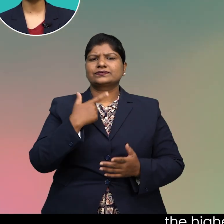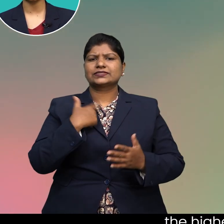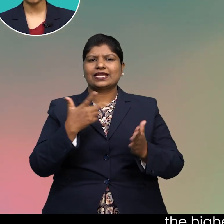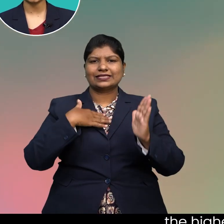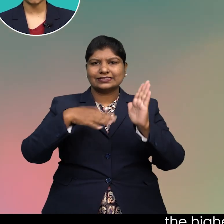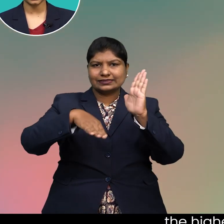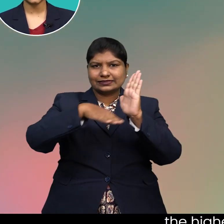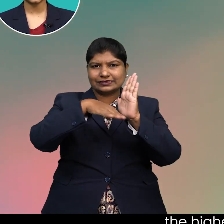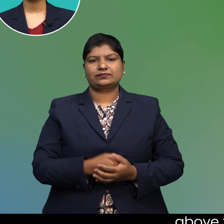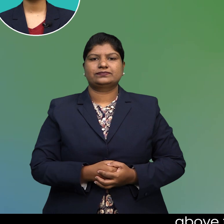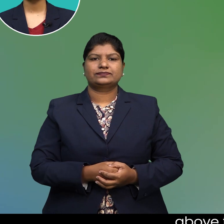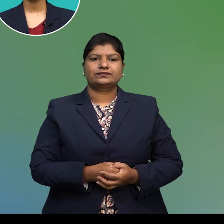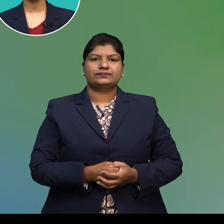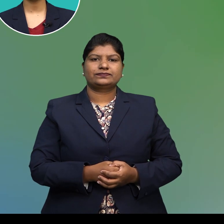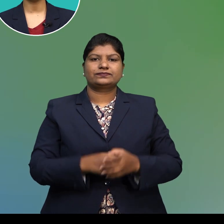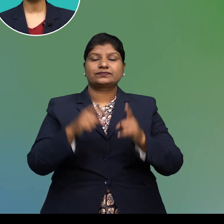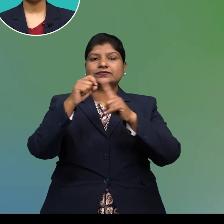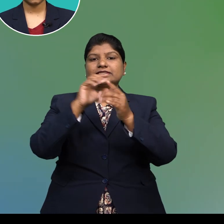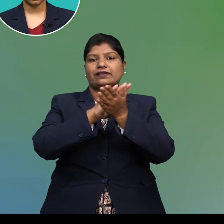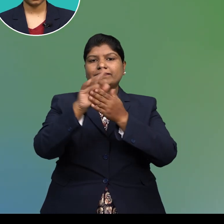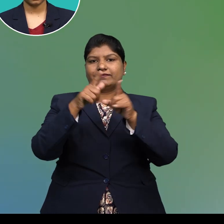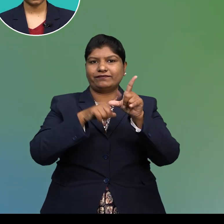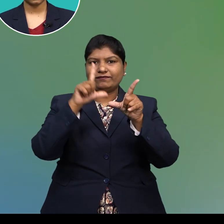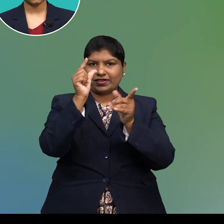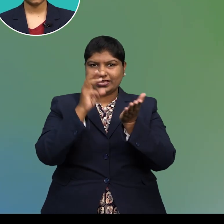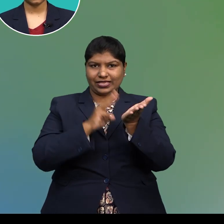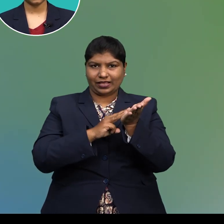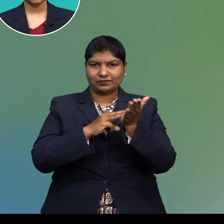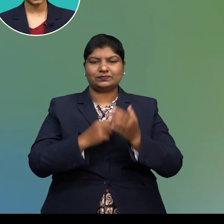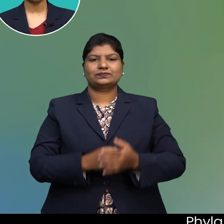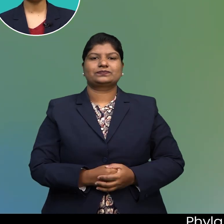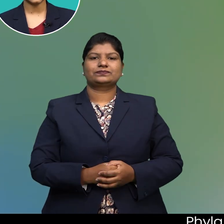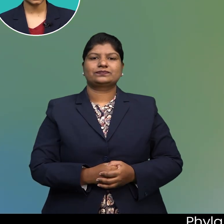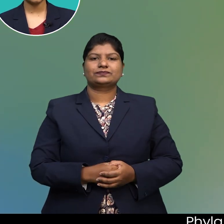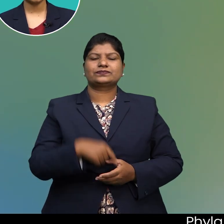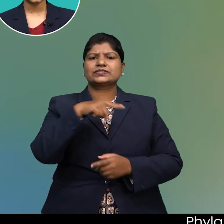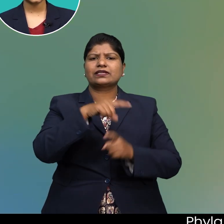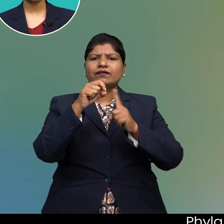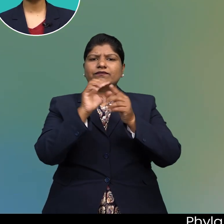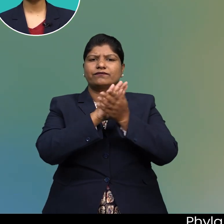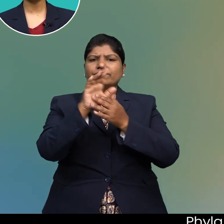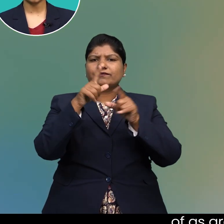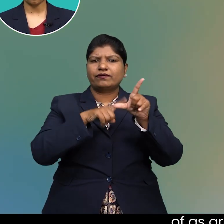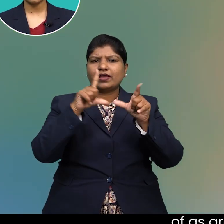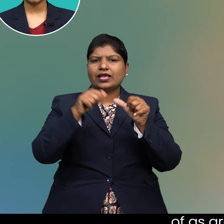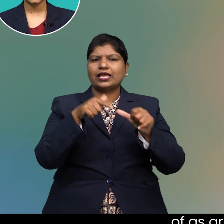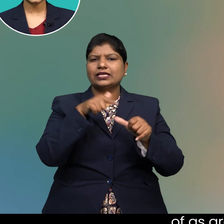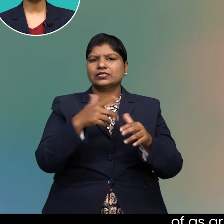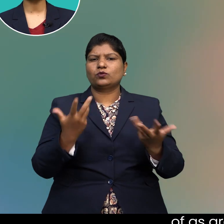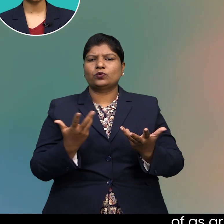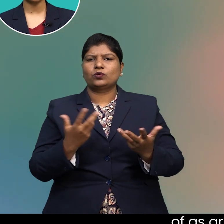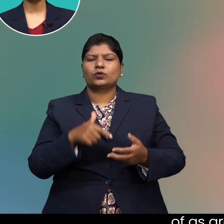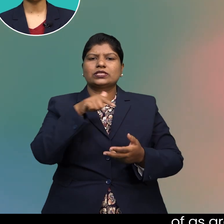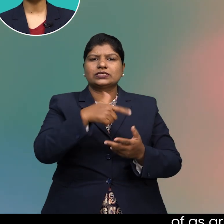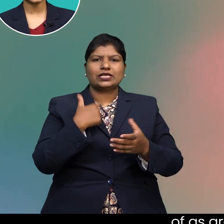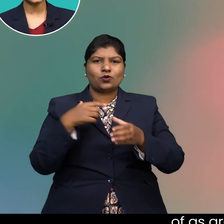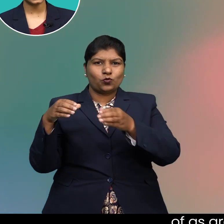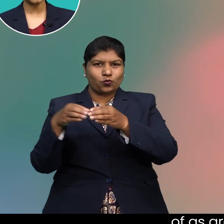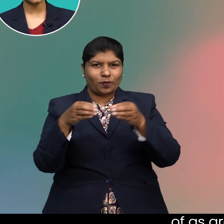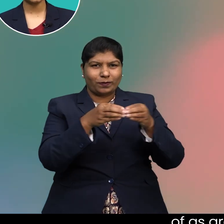Any difference between the individuals in a species or groups of organisms in